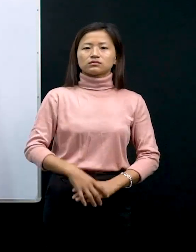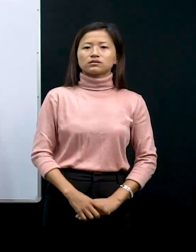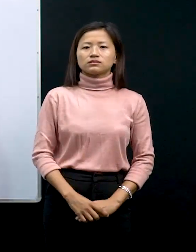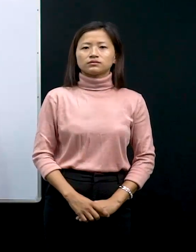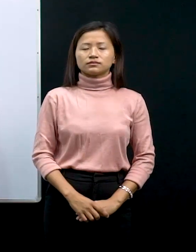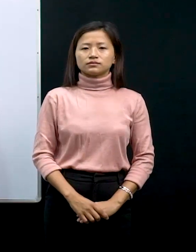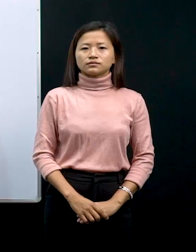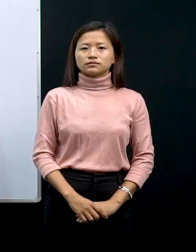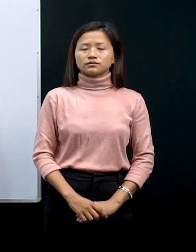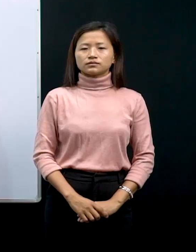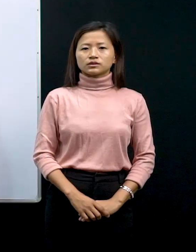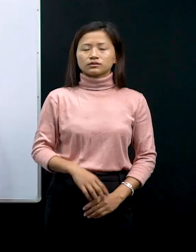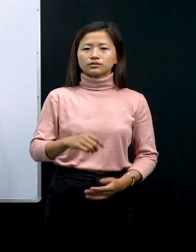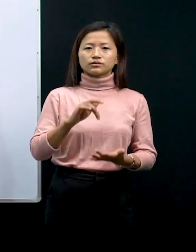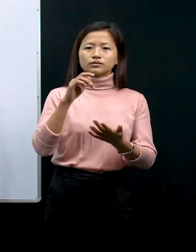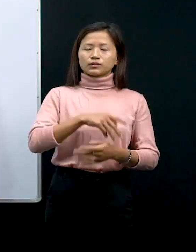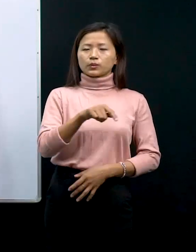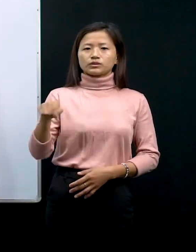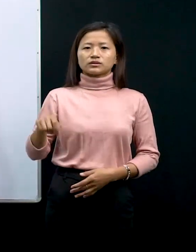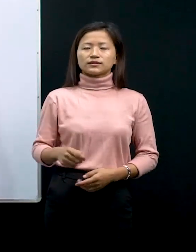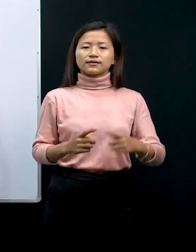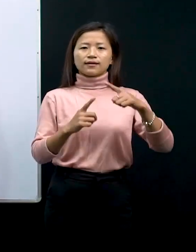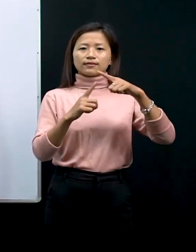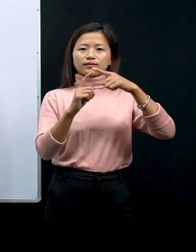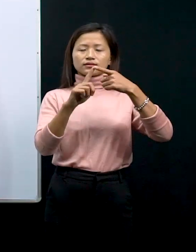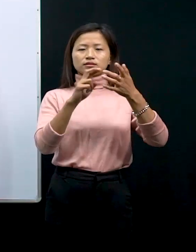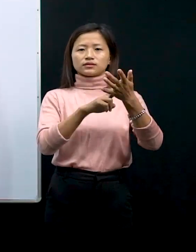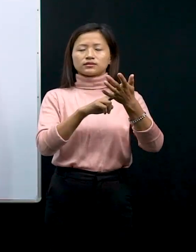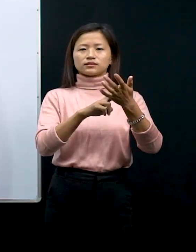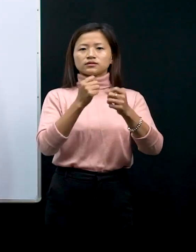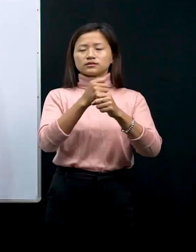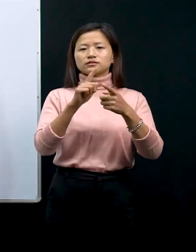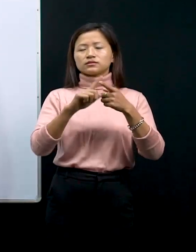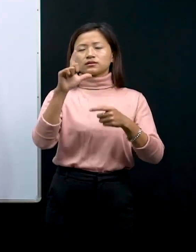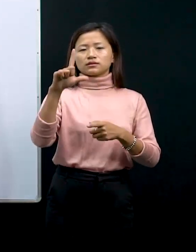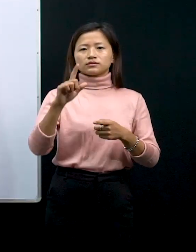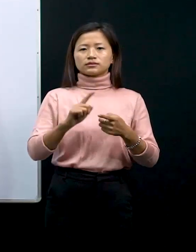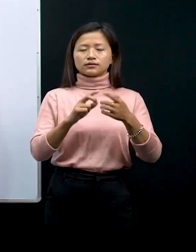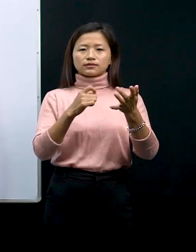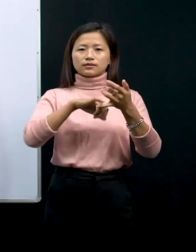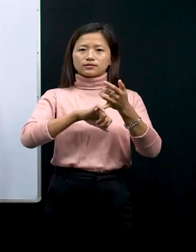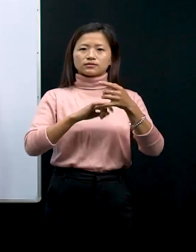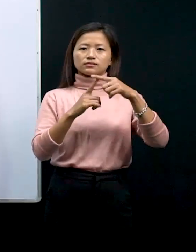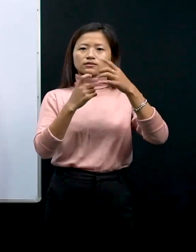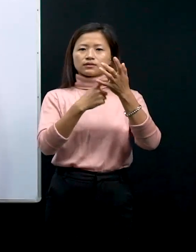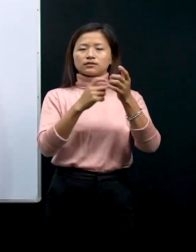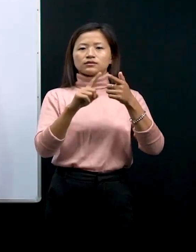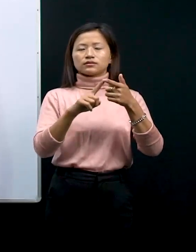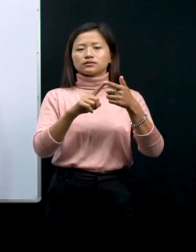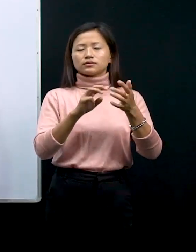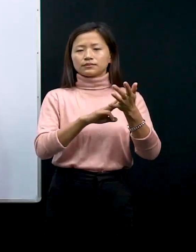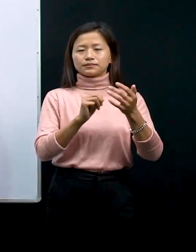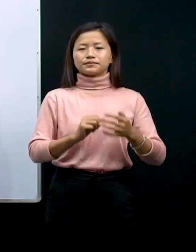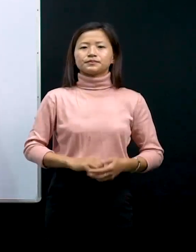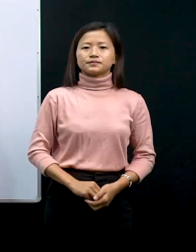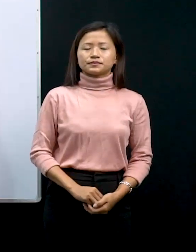Yes or no? Because it is which one? Tangents tells. Tangents theorems. Tangent theorems tell if the 2 points, 2